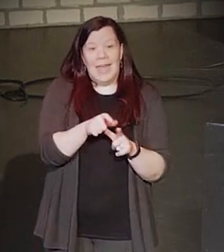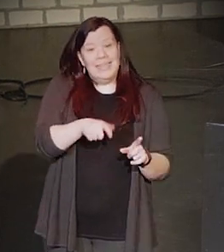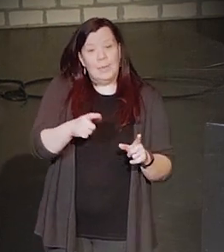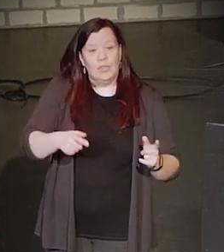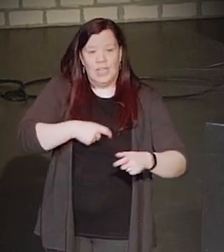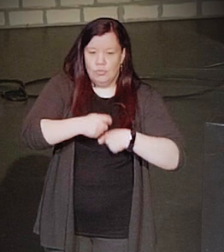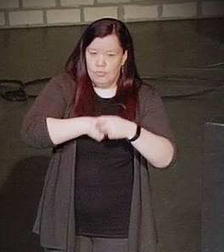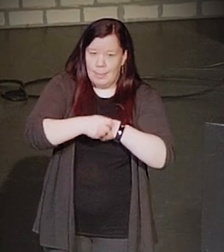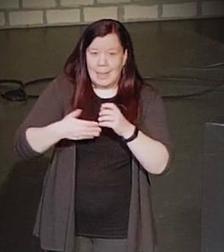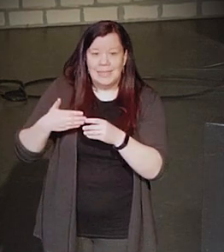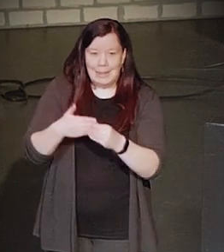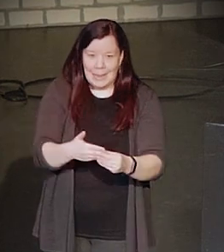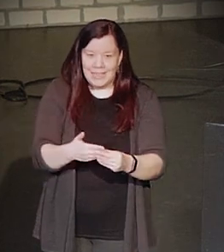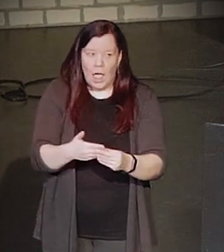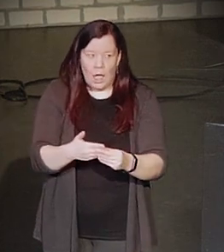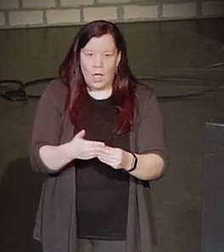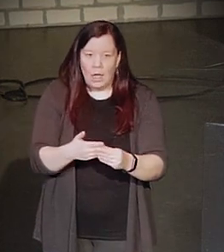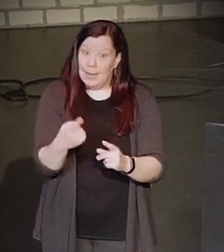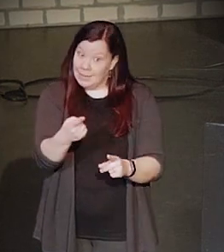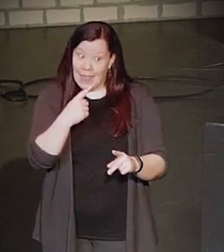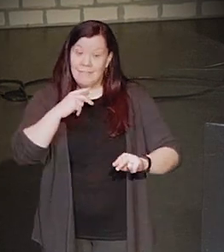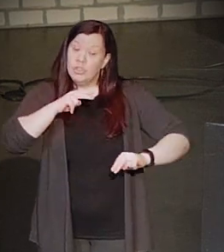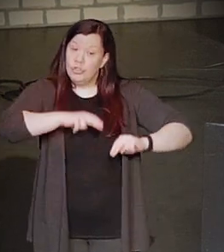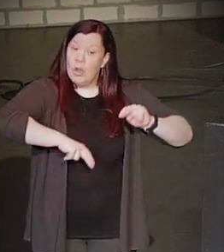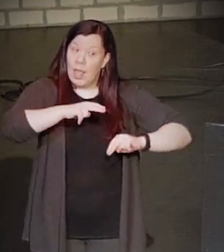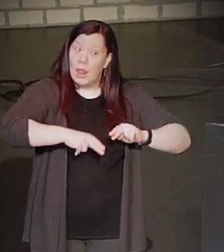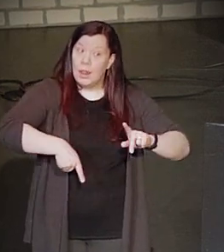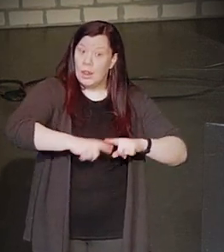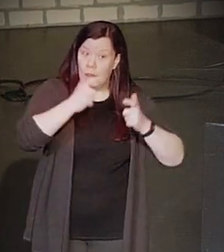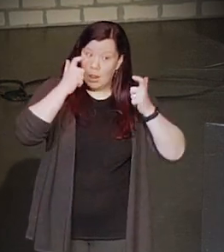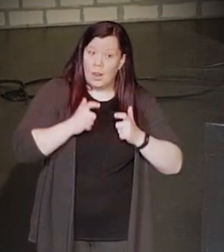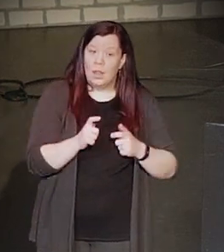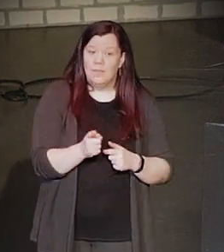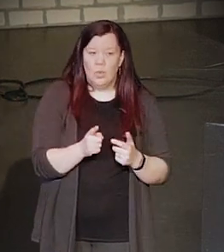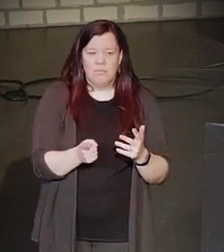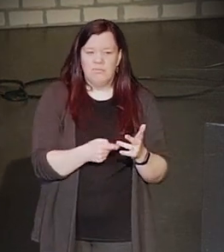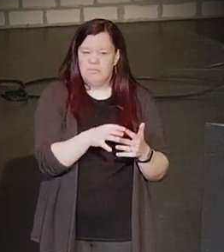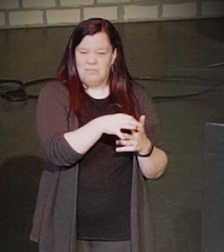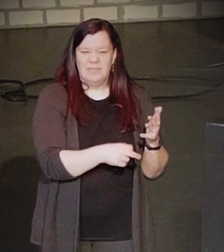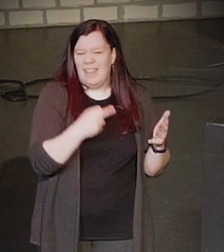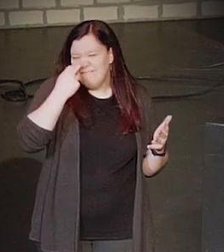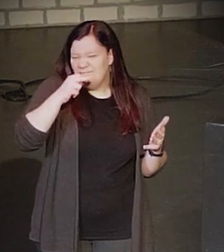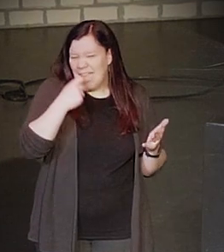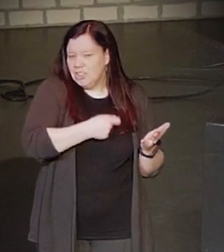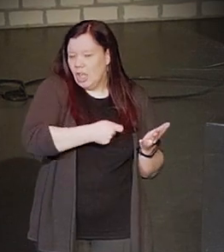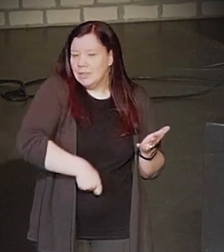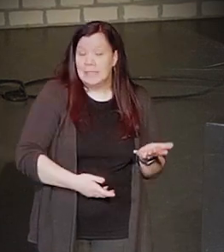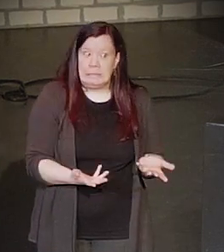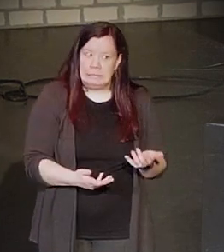that revolution in 403 ends up on trial at one point for another set of trumped-up charges.